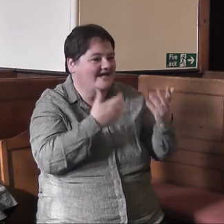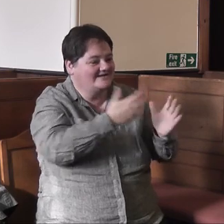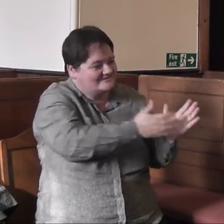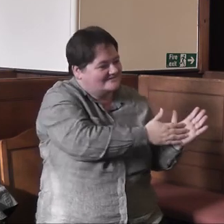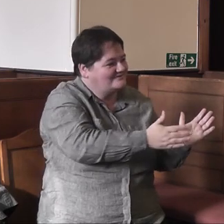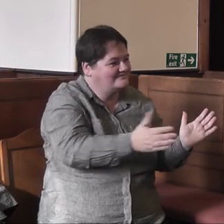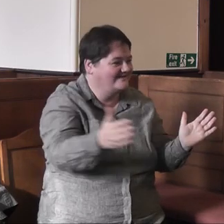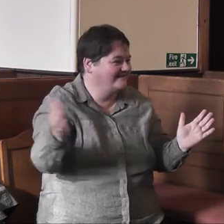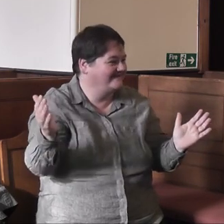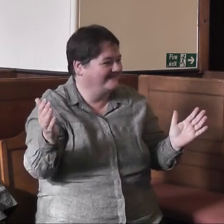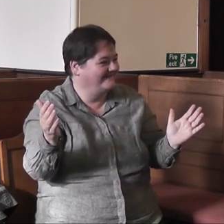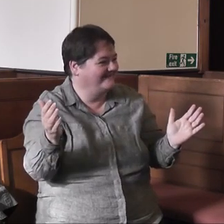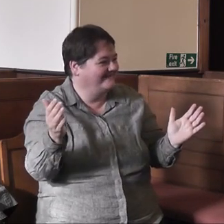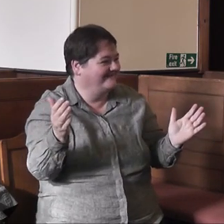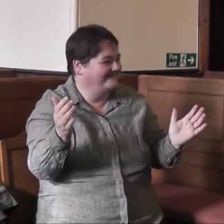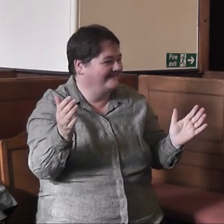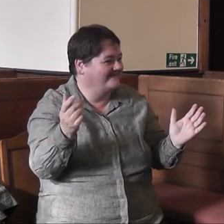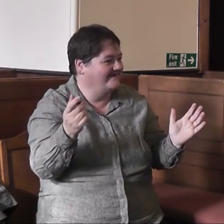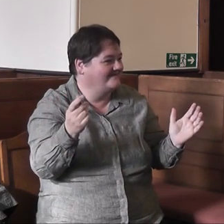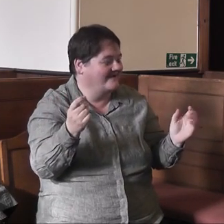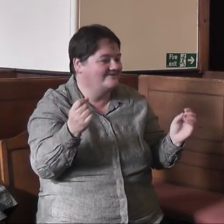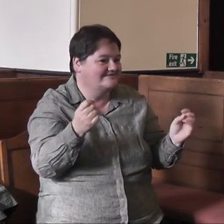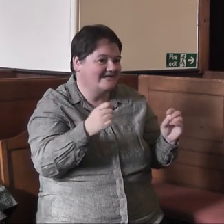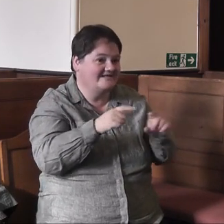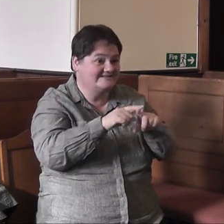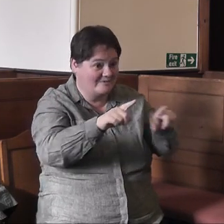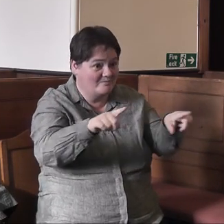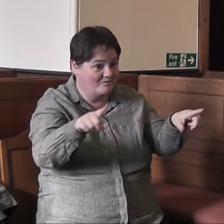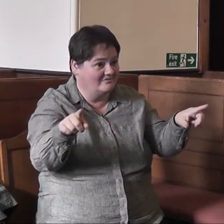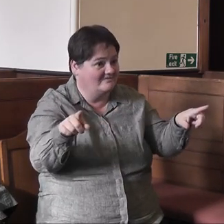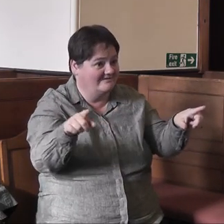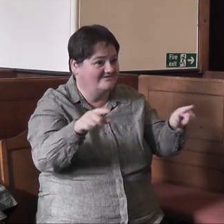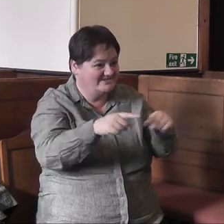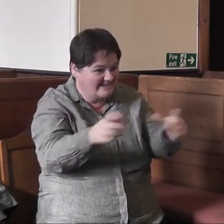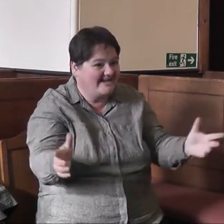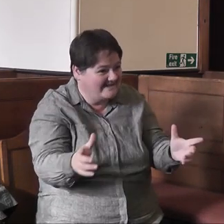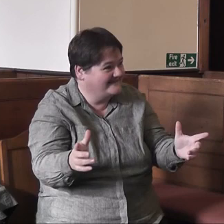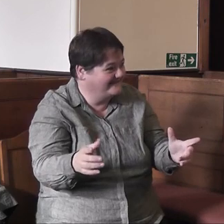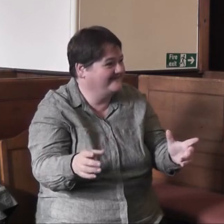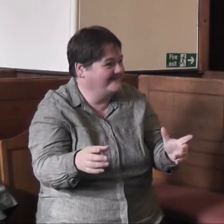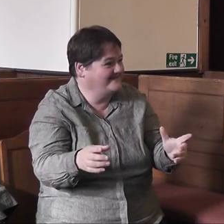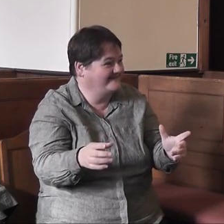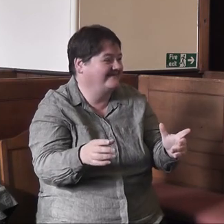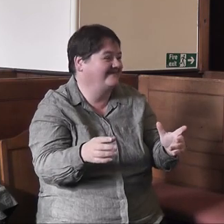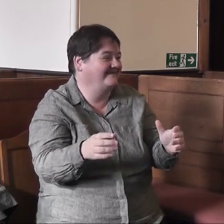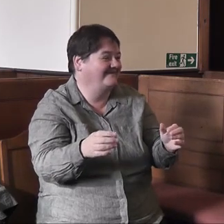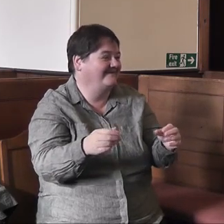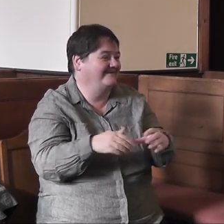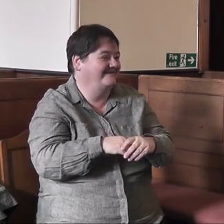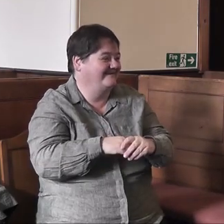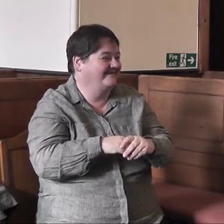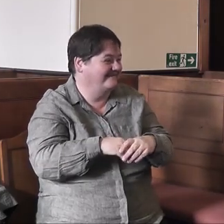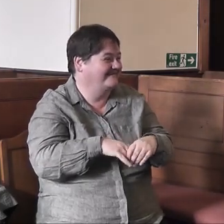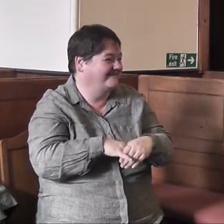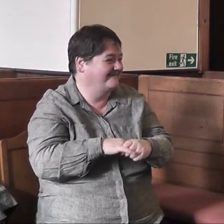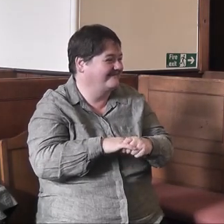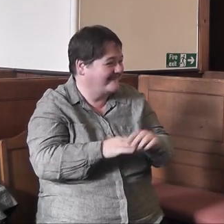a story, you know, and you're saying to people, do you get it, you know? Mm-hmm. That's